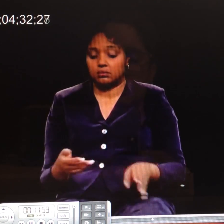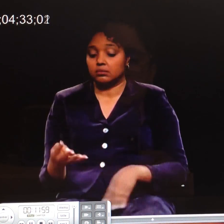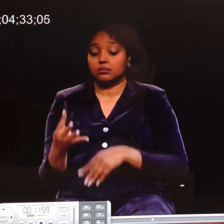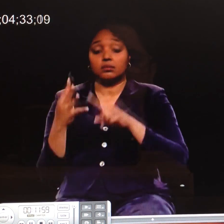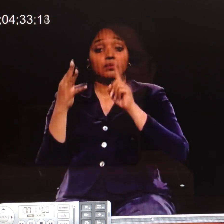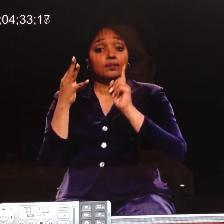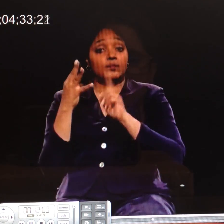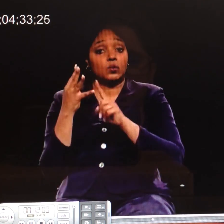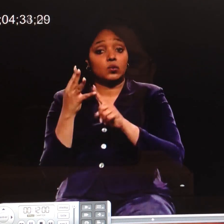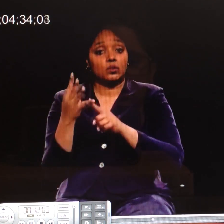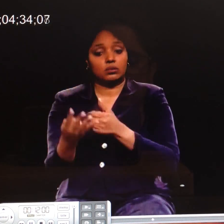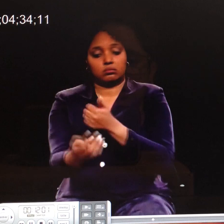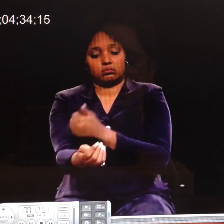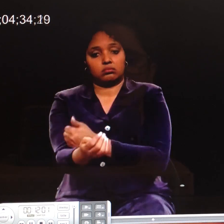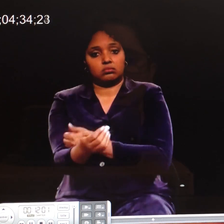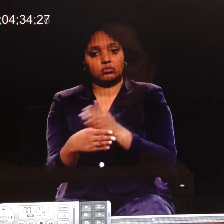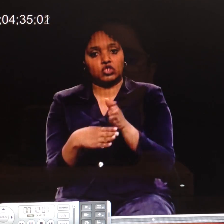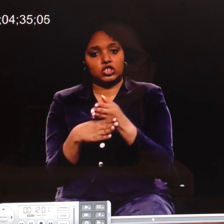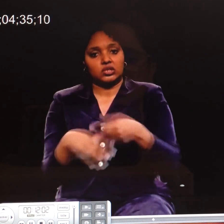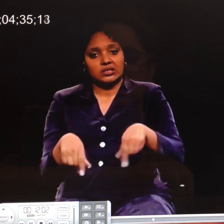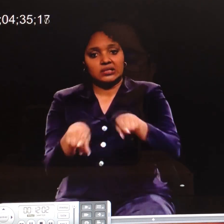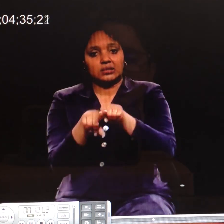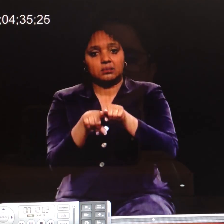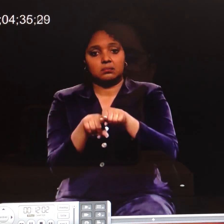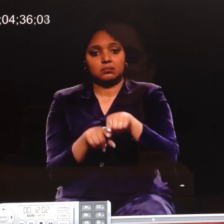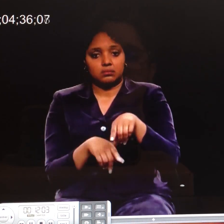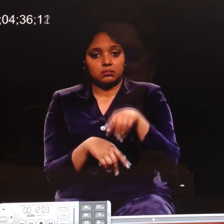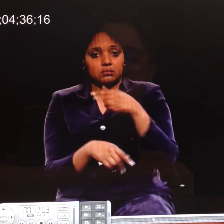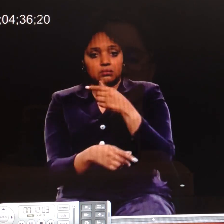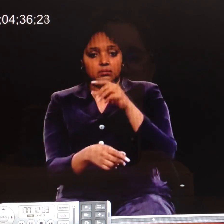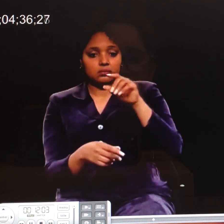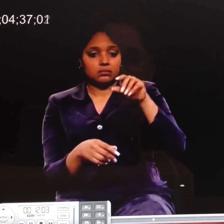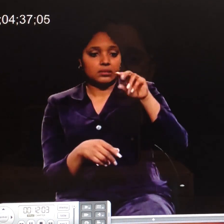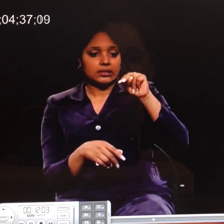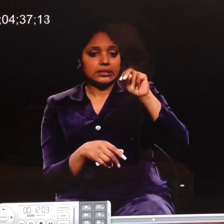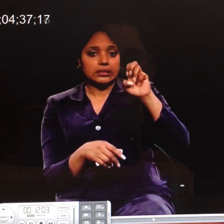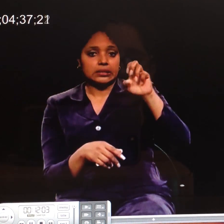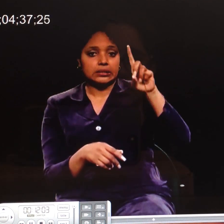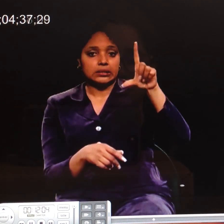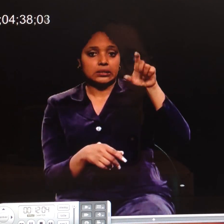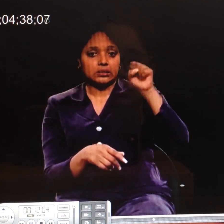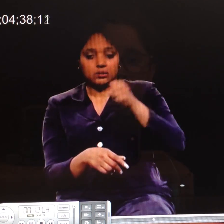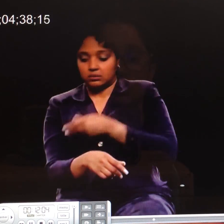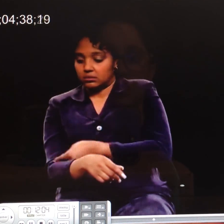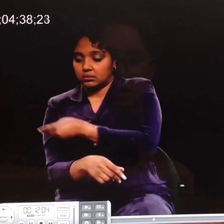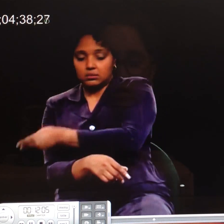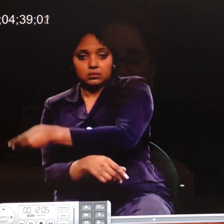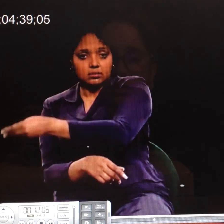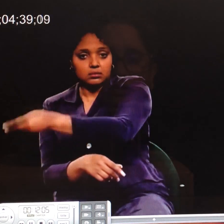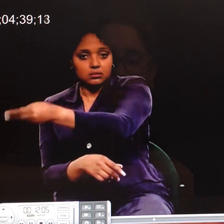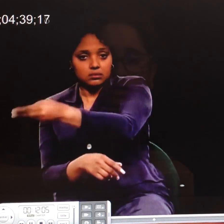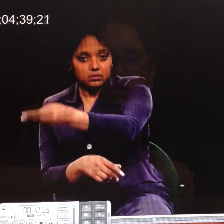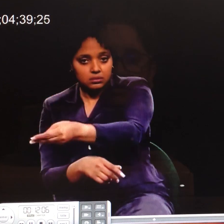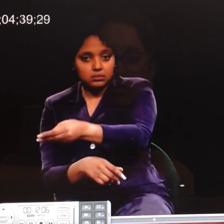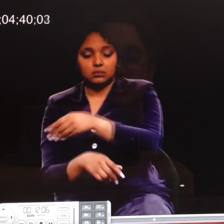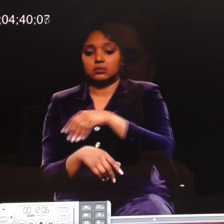women who were pregnant the third, and sharing the same needles for drug